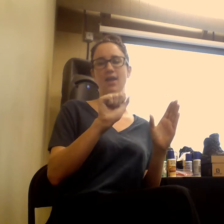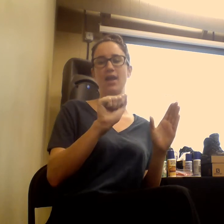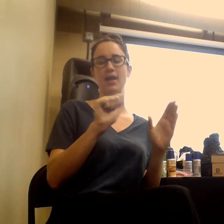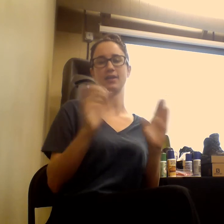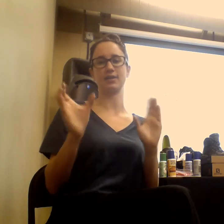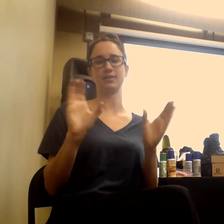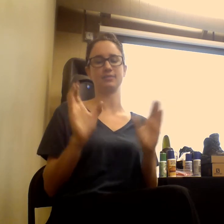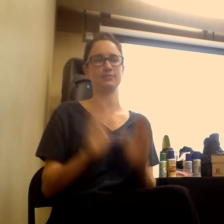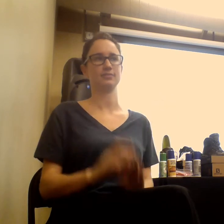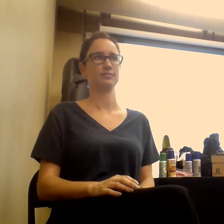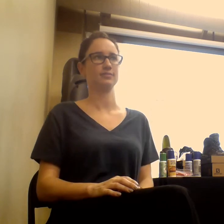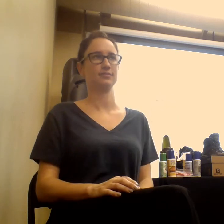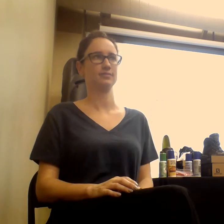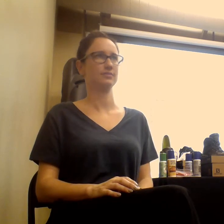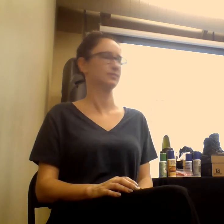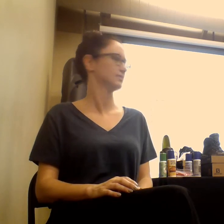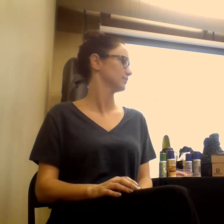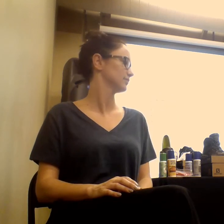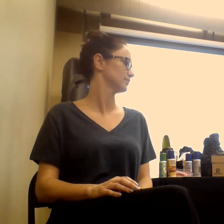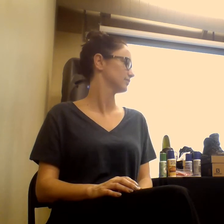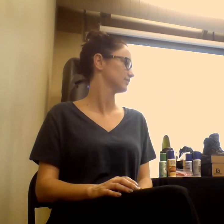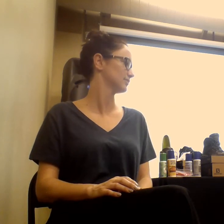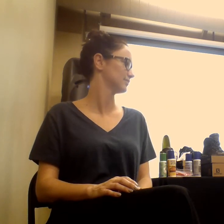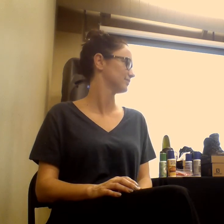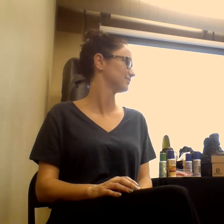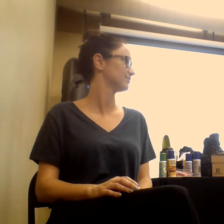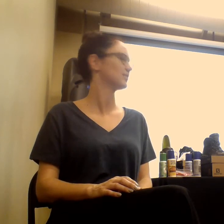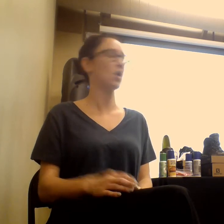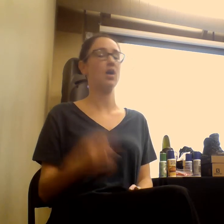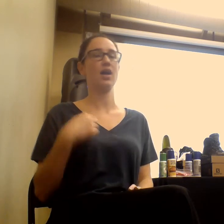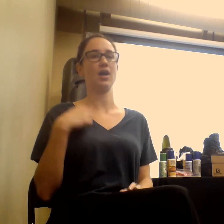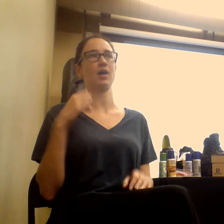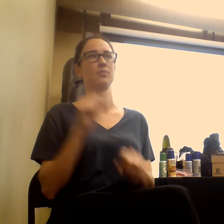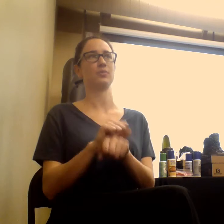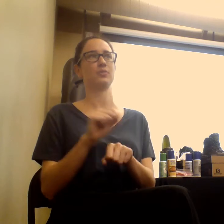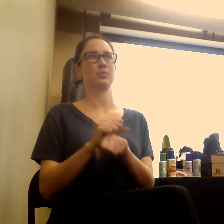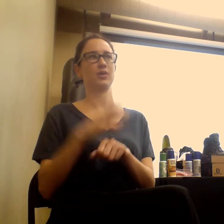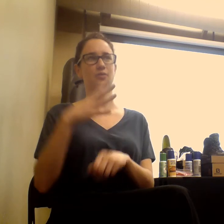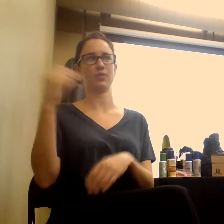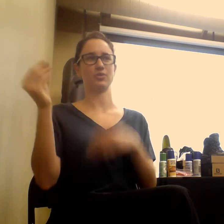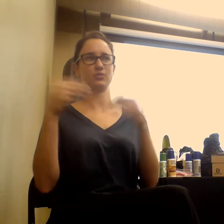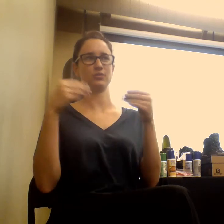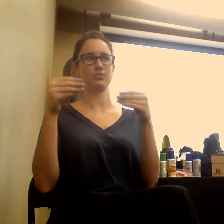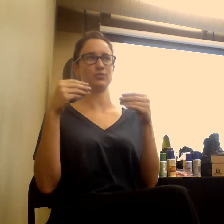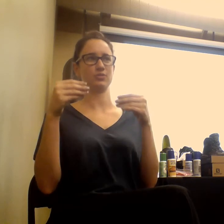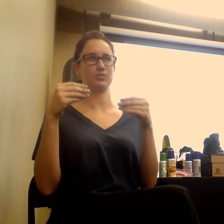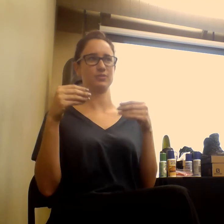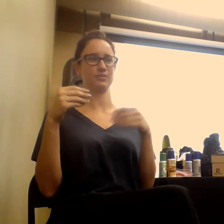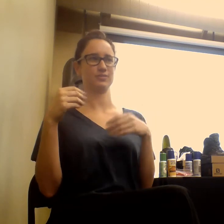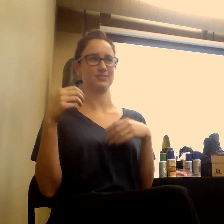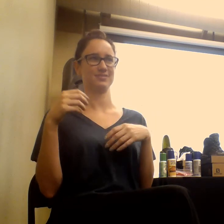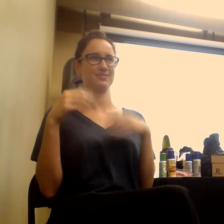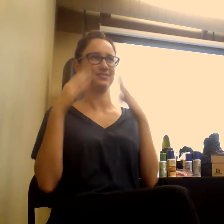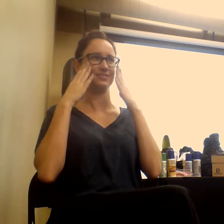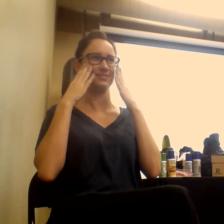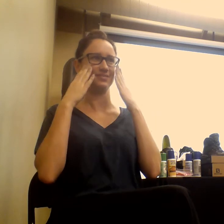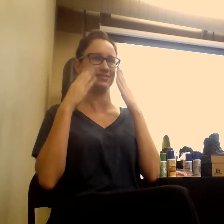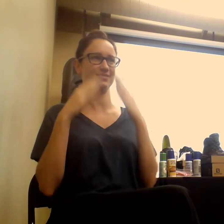kind of embarrassing for an outdoor school instructor to admit this, but I was looking down so much that I bumped my head twice into overhanging